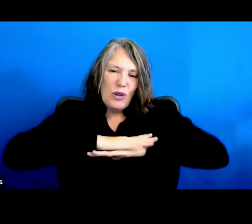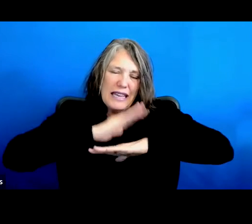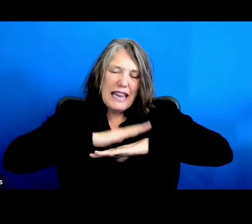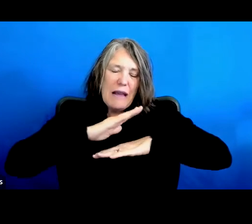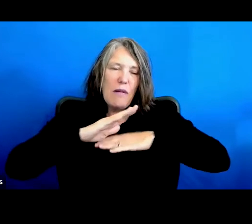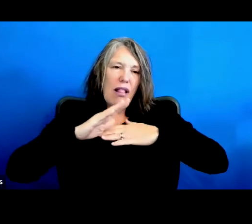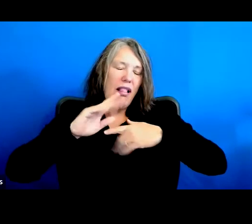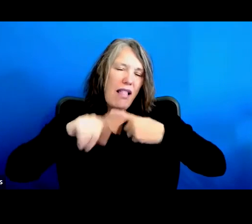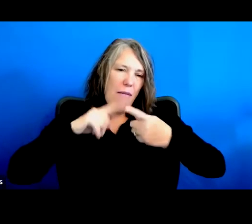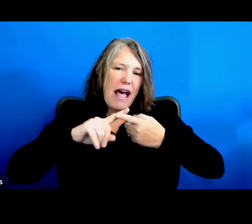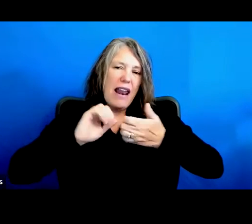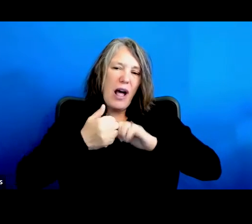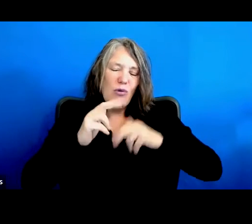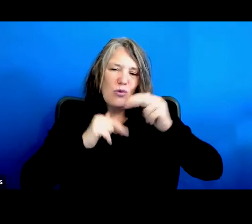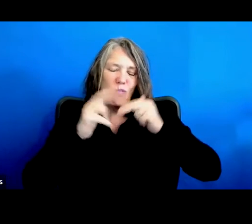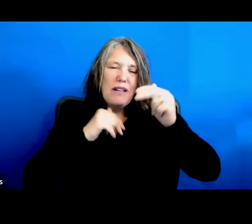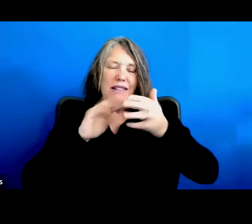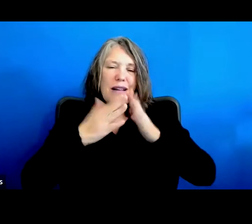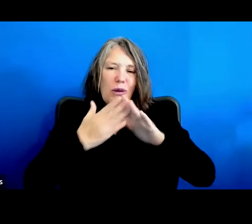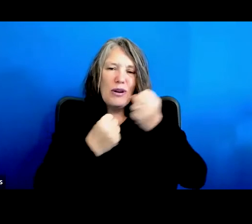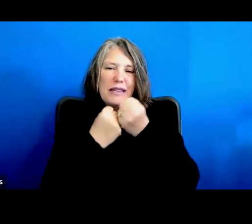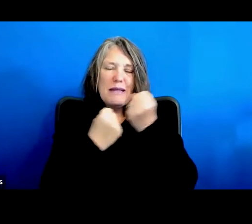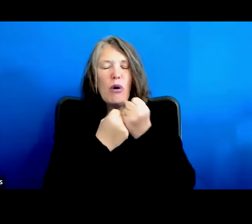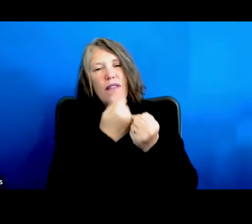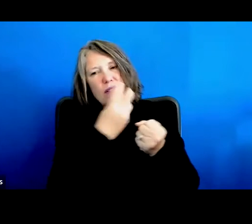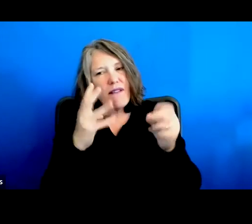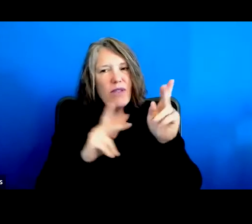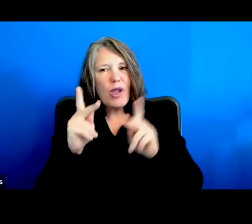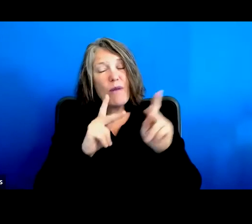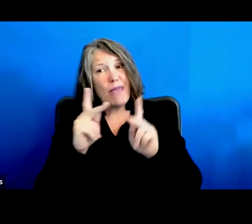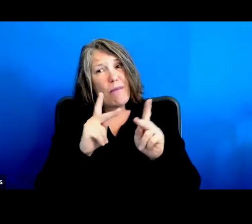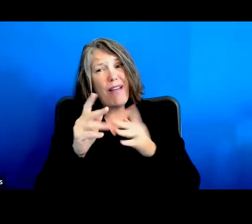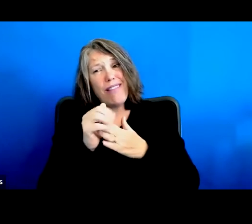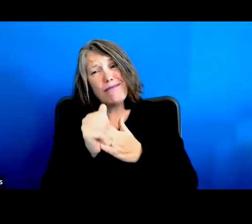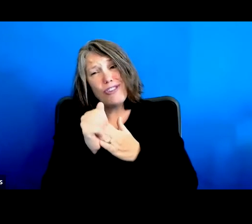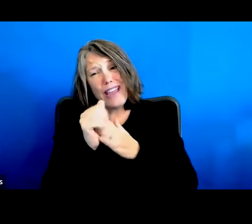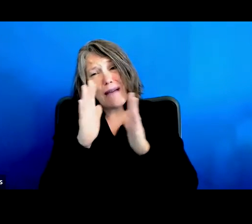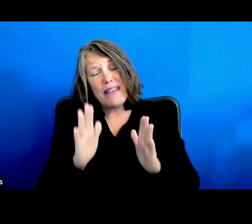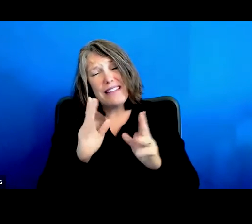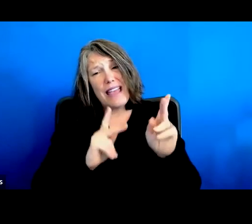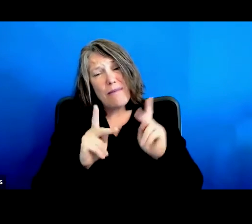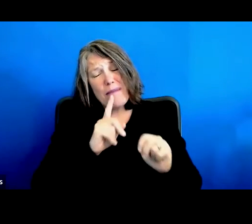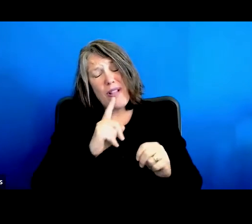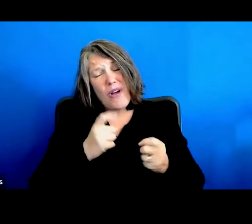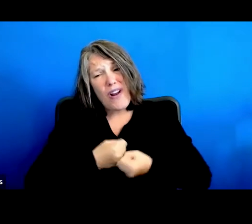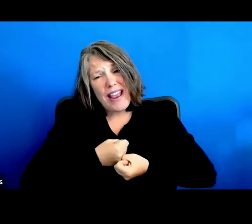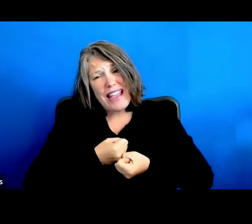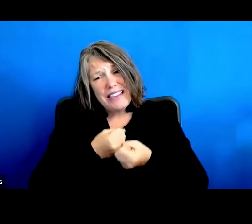of support? So there are few champions and people are exhausted in the world, as we know.